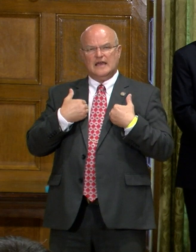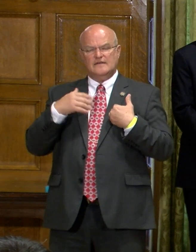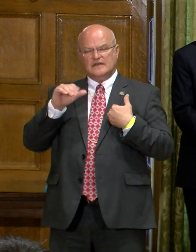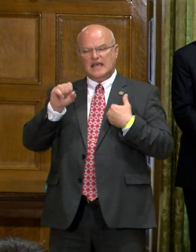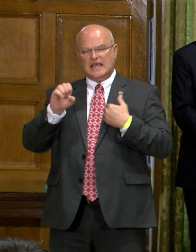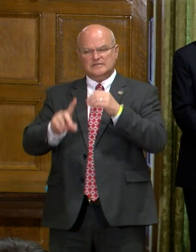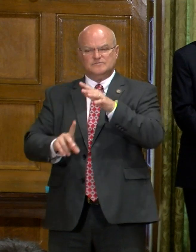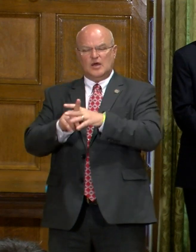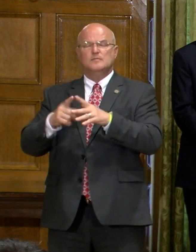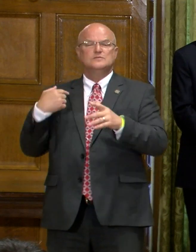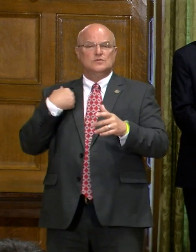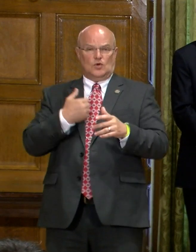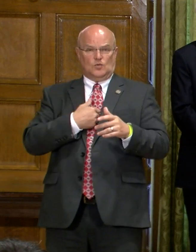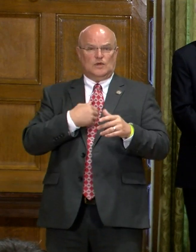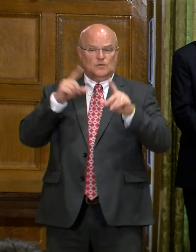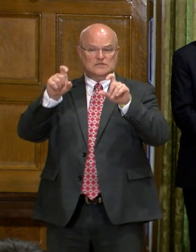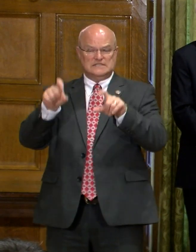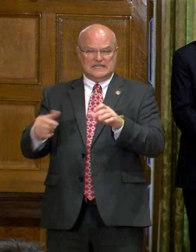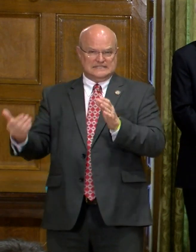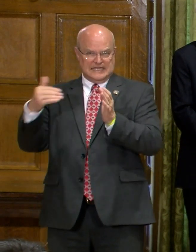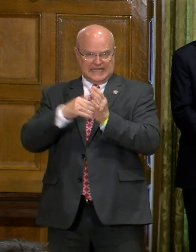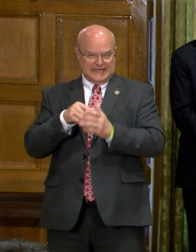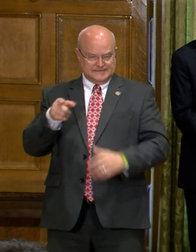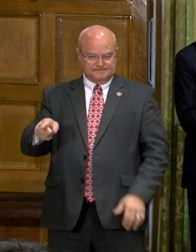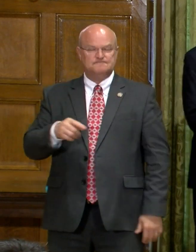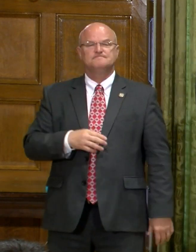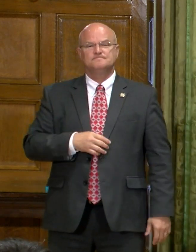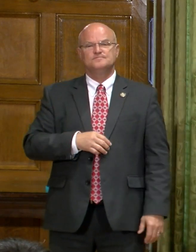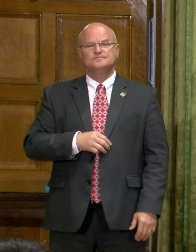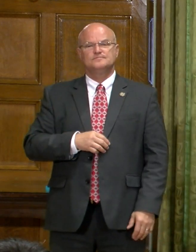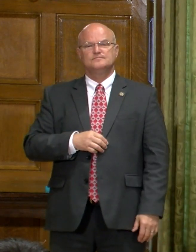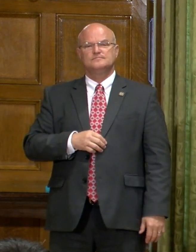had cases there, so we're going to retest them.